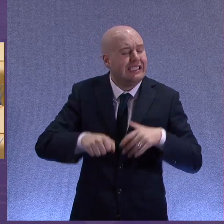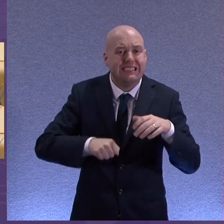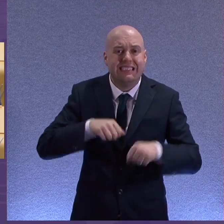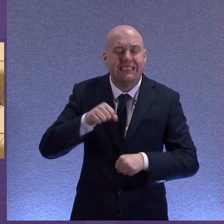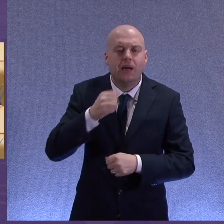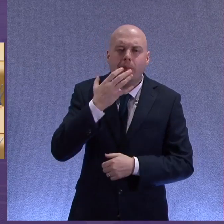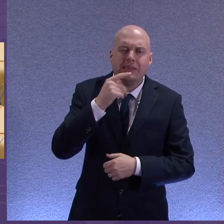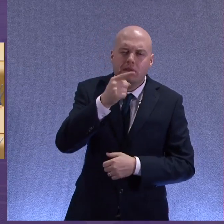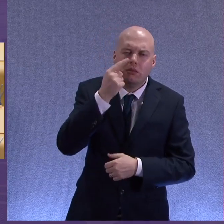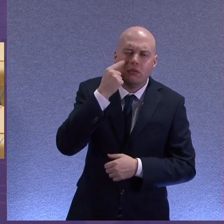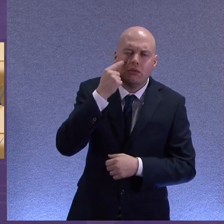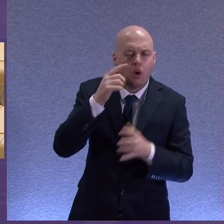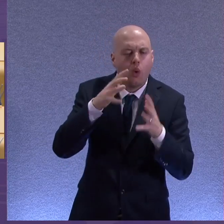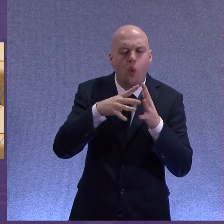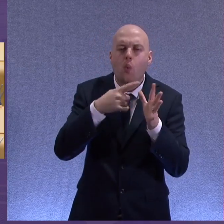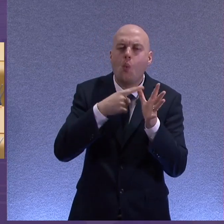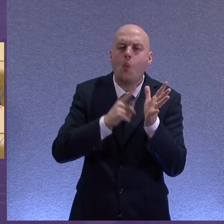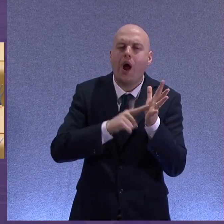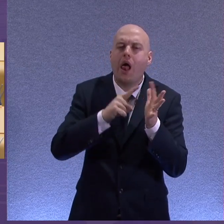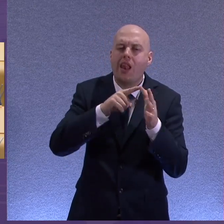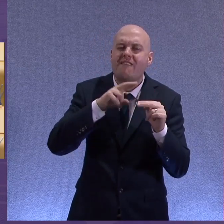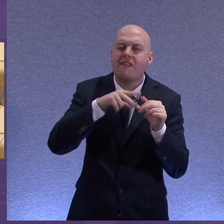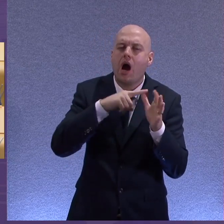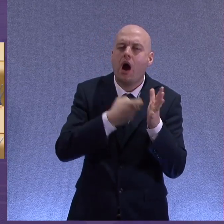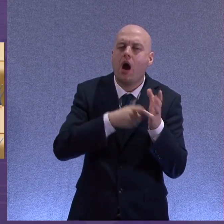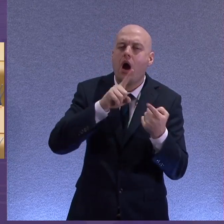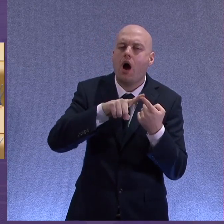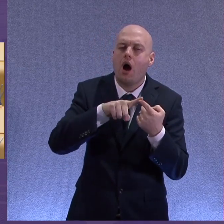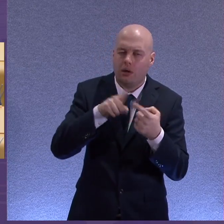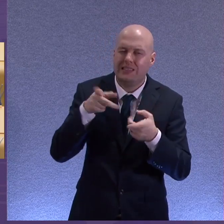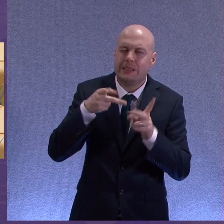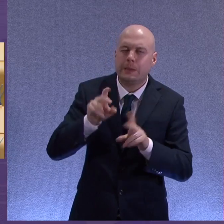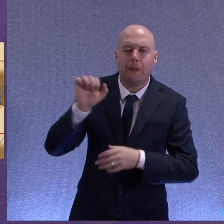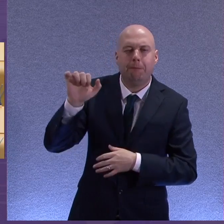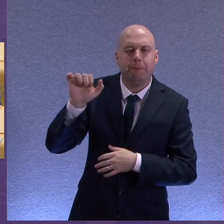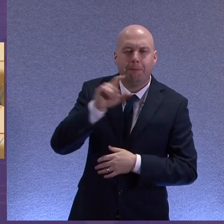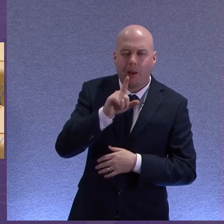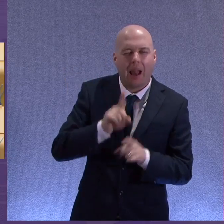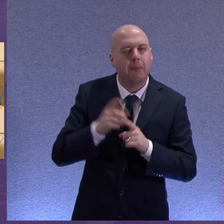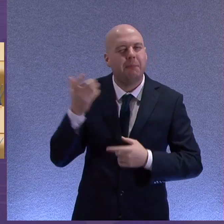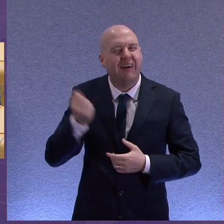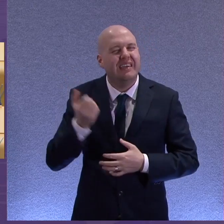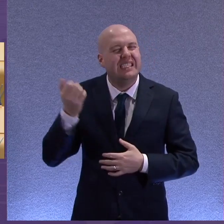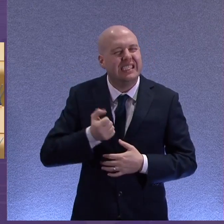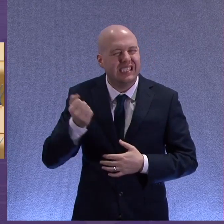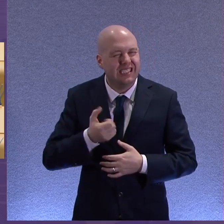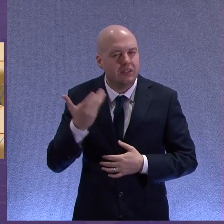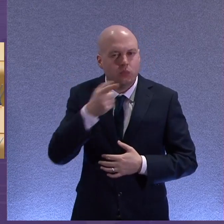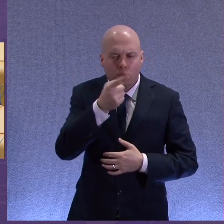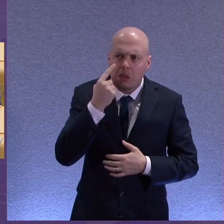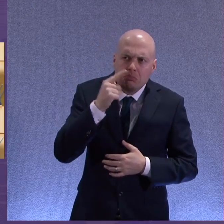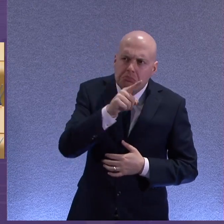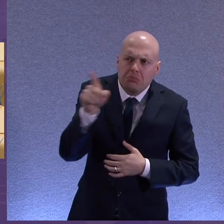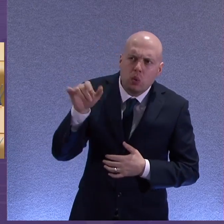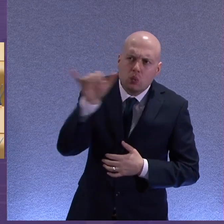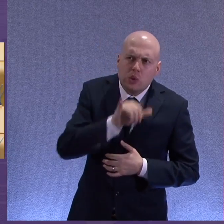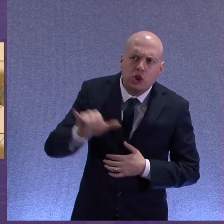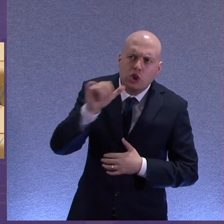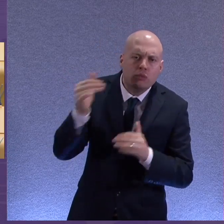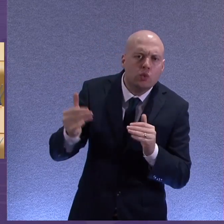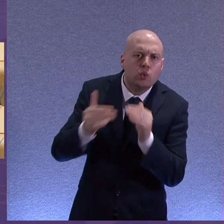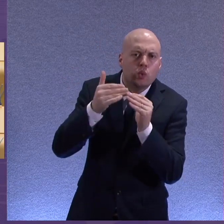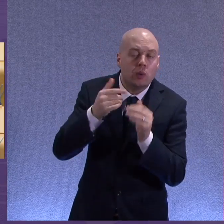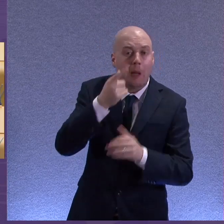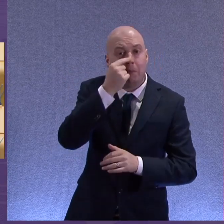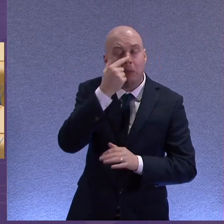they have got the right support and they're getting the right entitlements from that, and make sure that they've got their claims in to ensure that they can overcome any financial